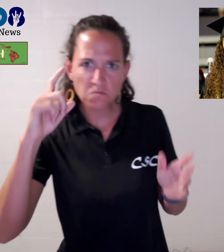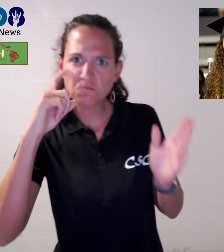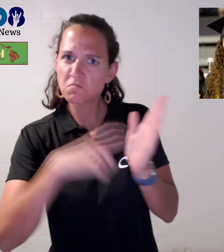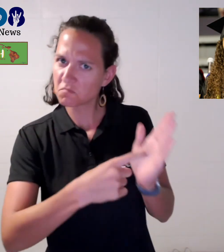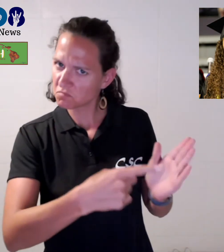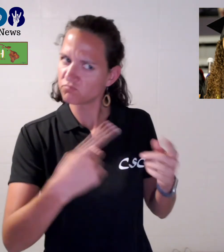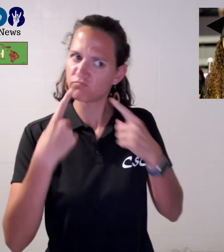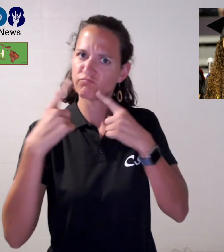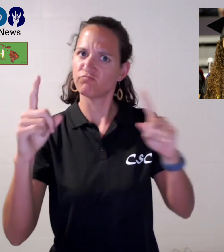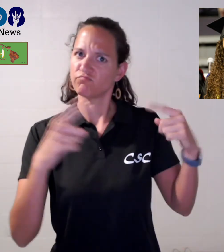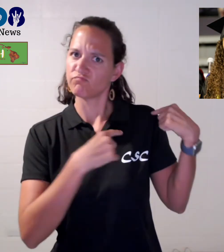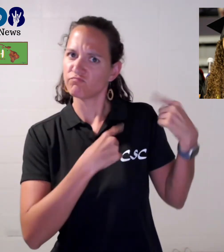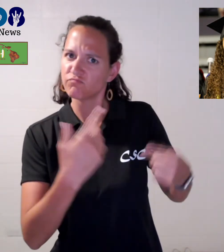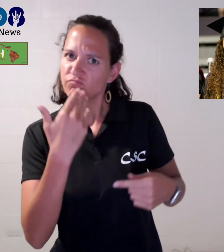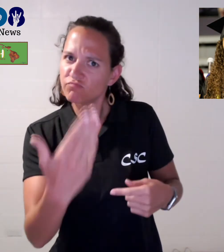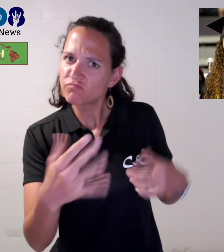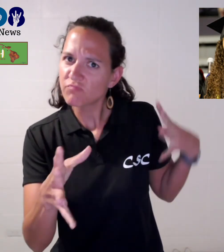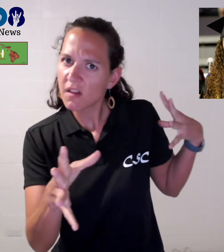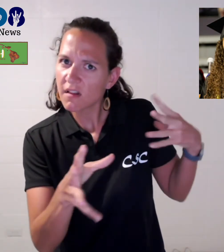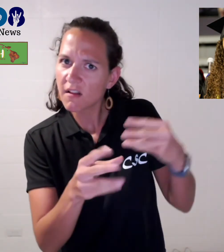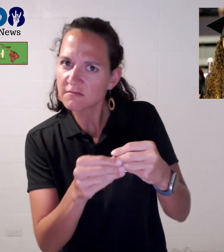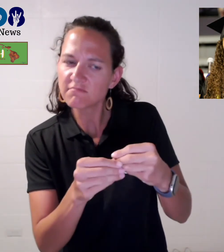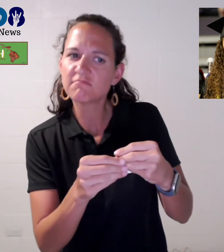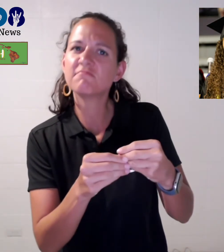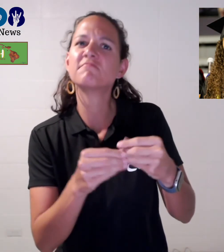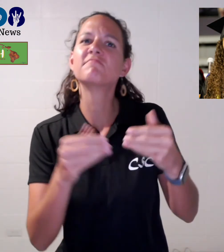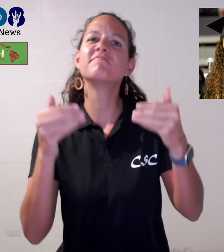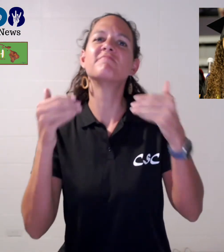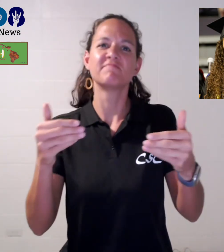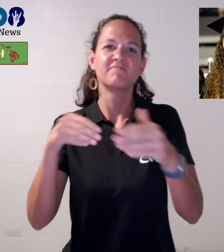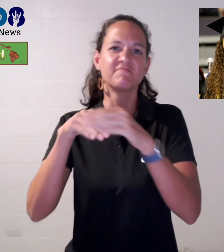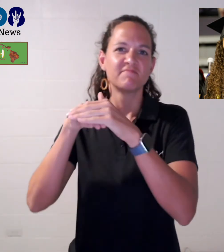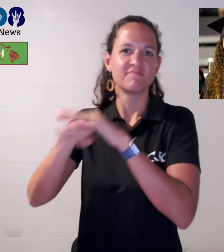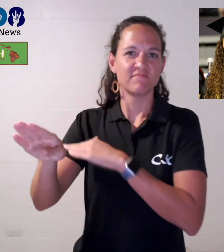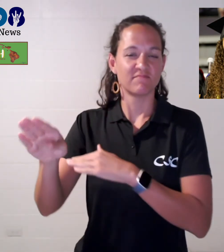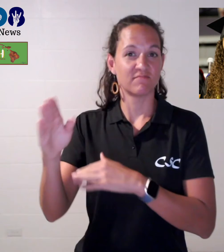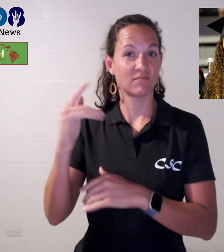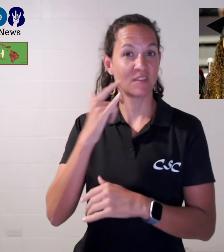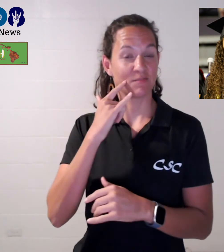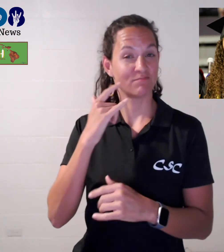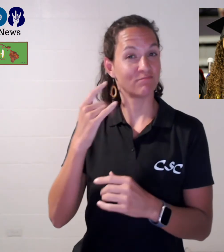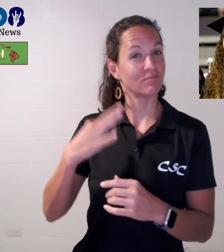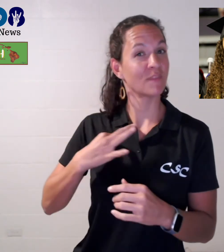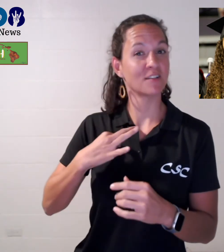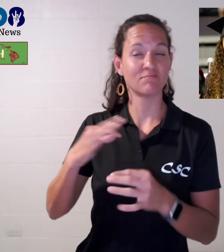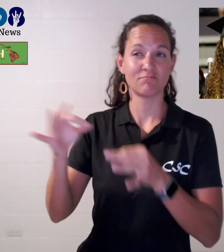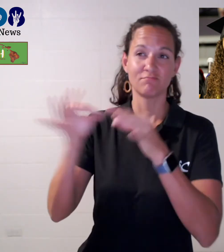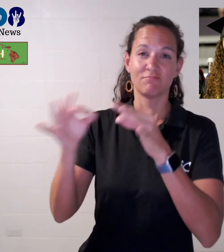her to apply to the PhD program at the University of Hawaii, Manoa. They recognized her success